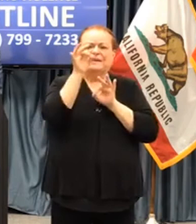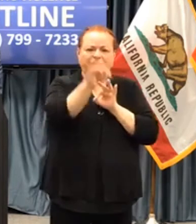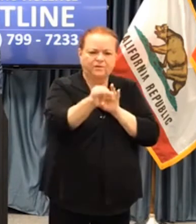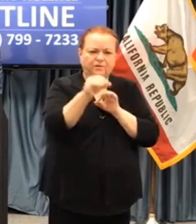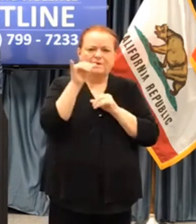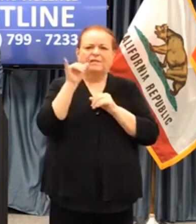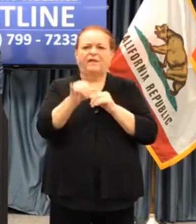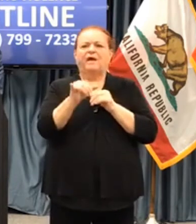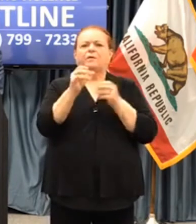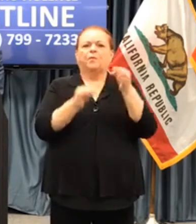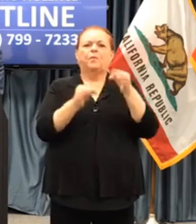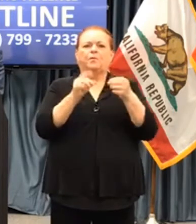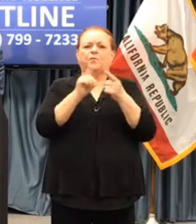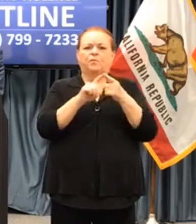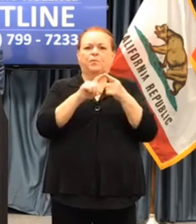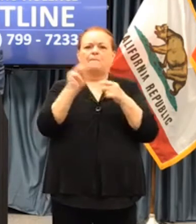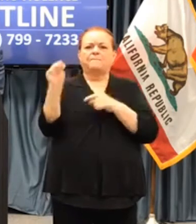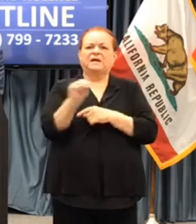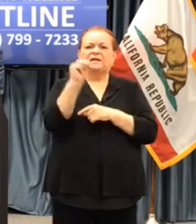Monday at 10 o'clock.